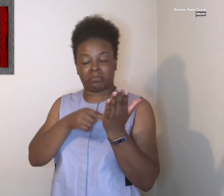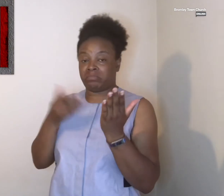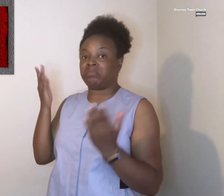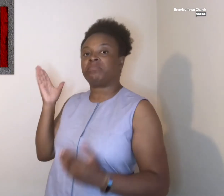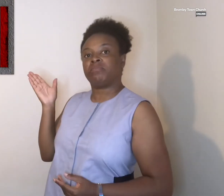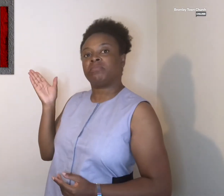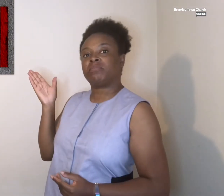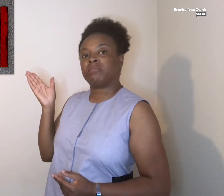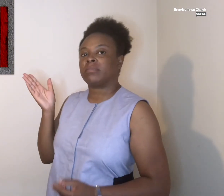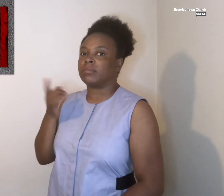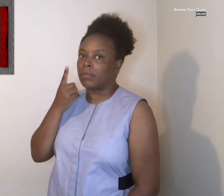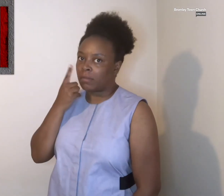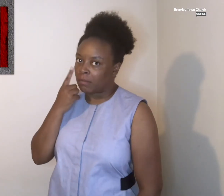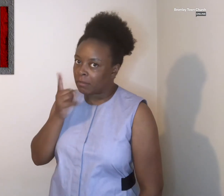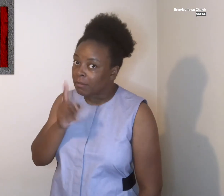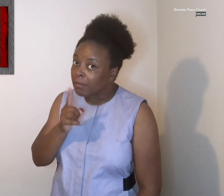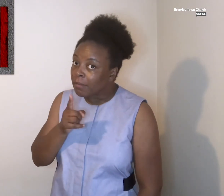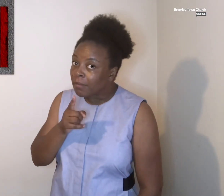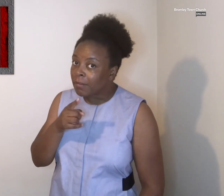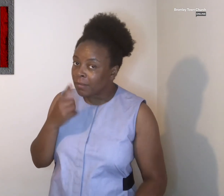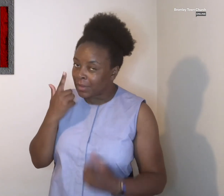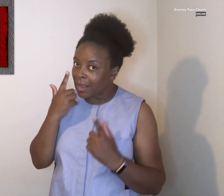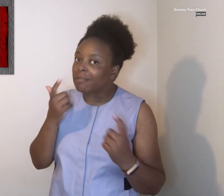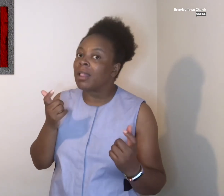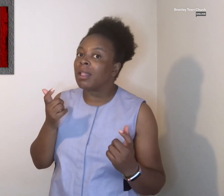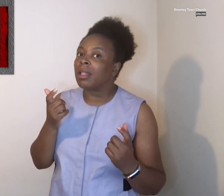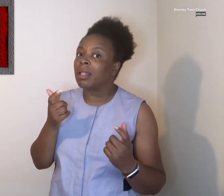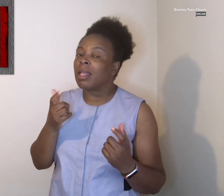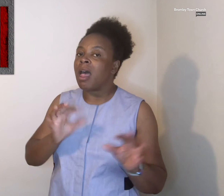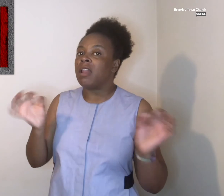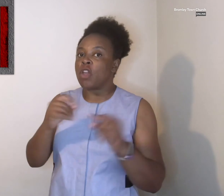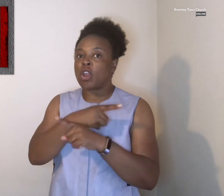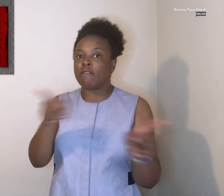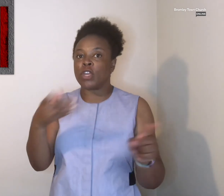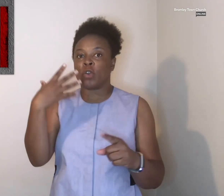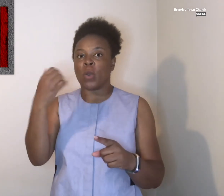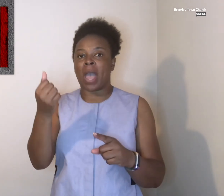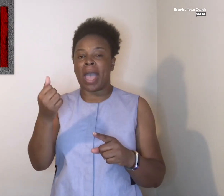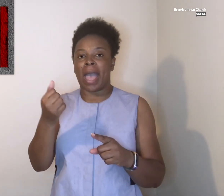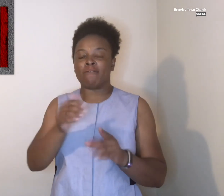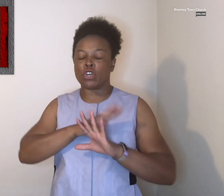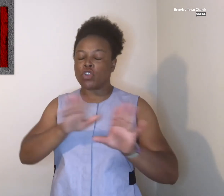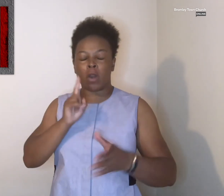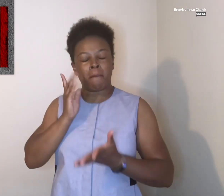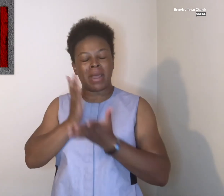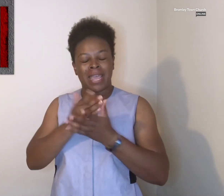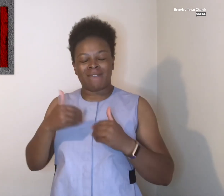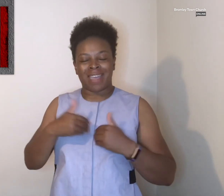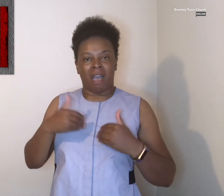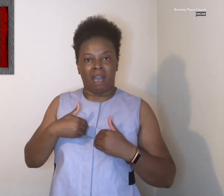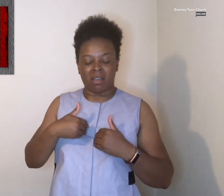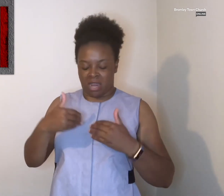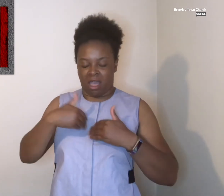and sisters, that none of you has a sinful, unbelieving heart that turns away from the living